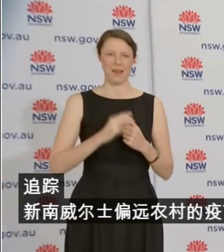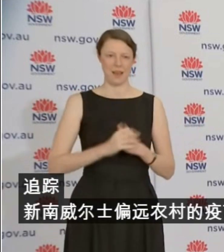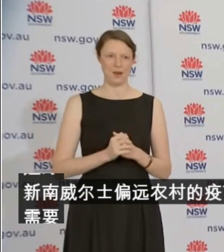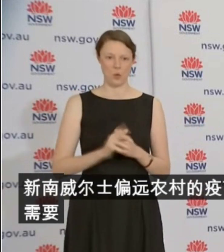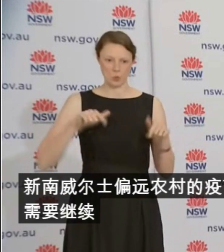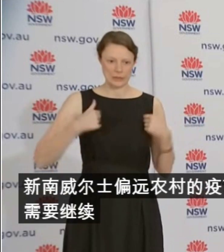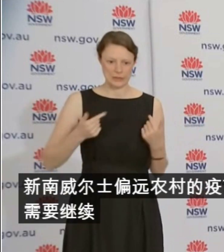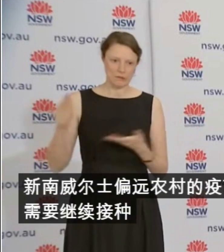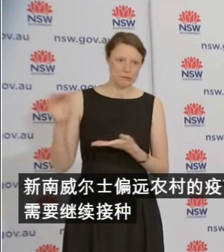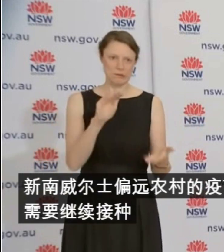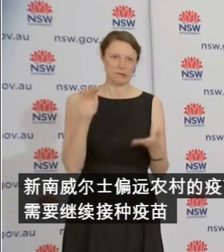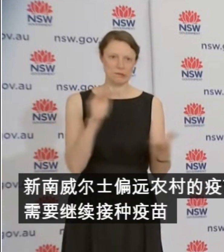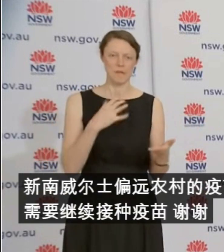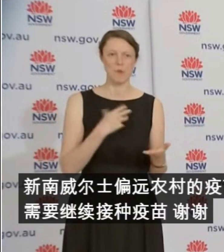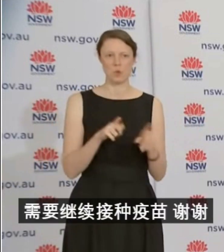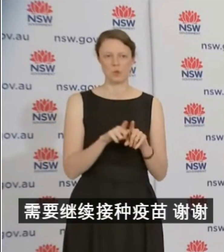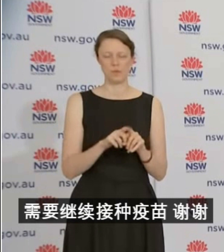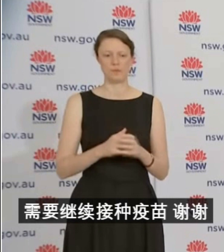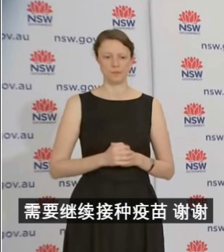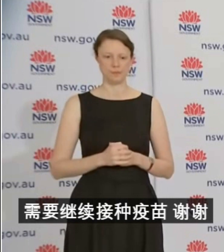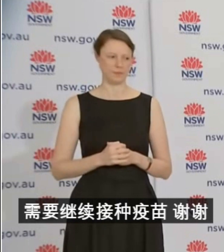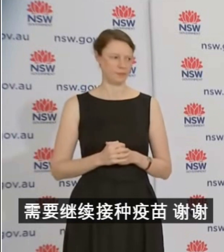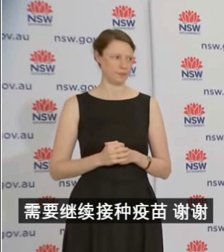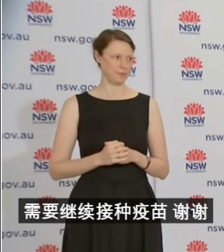Wales, and we need to continue to get vaccinated. Thank you.